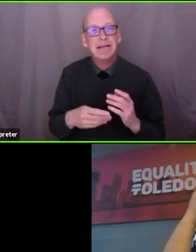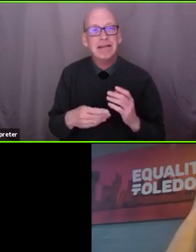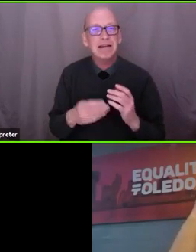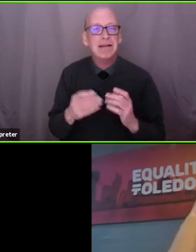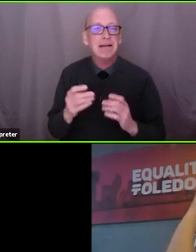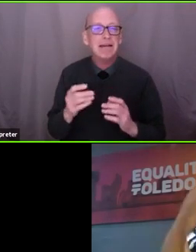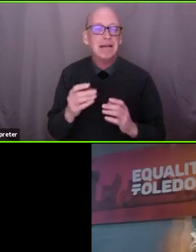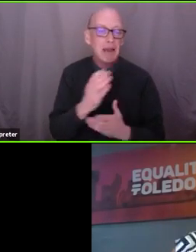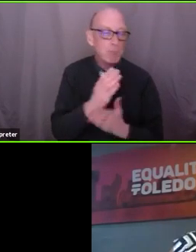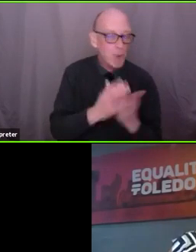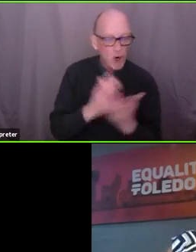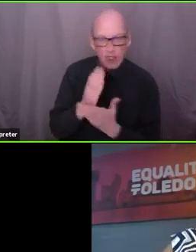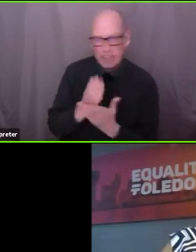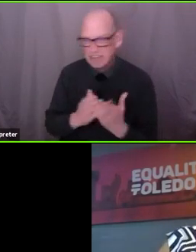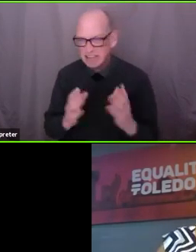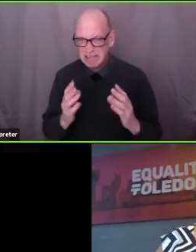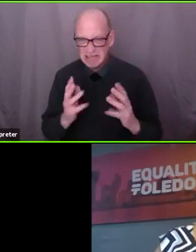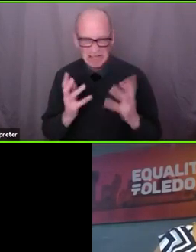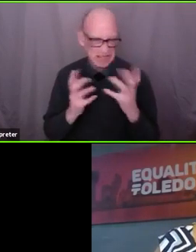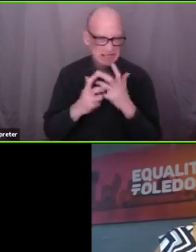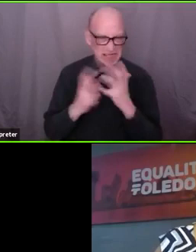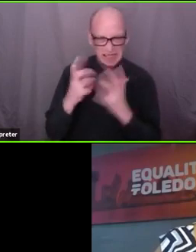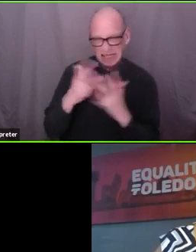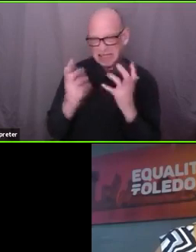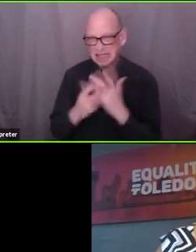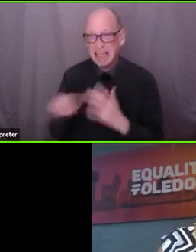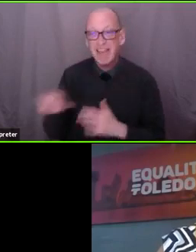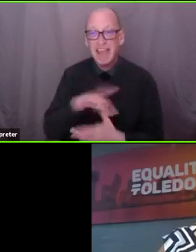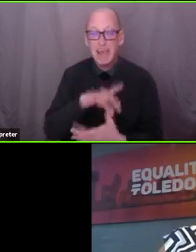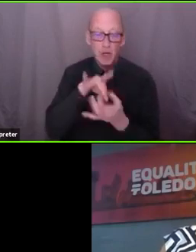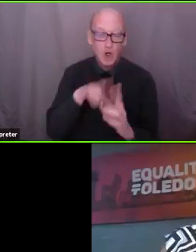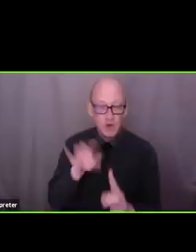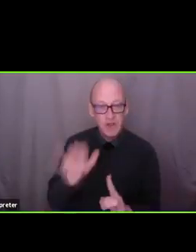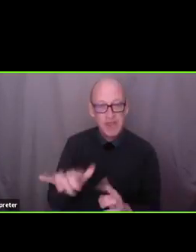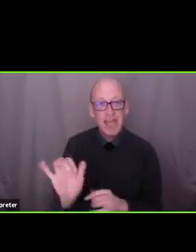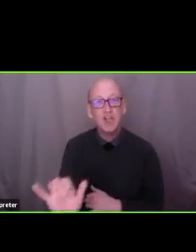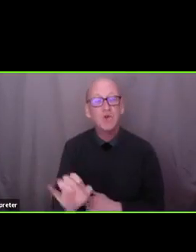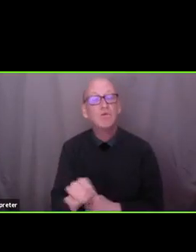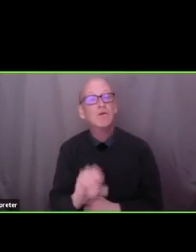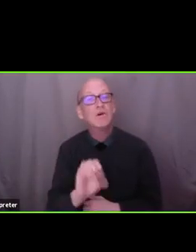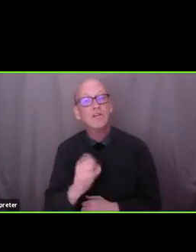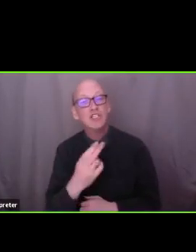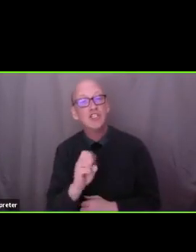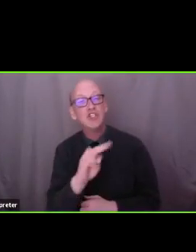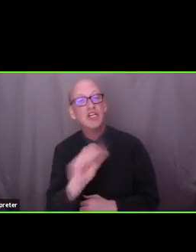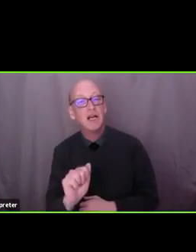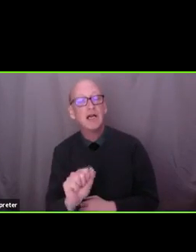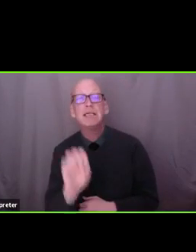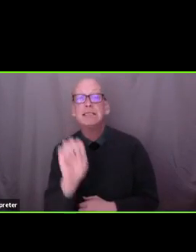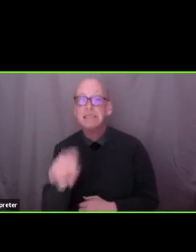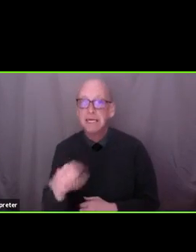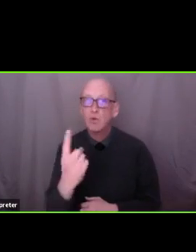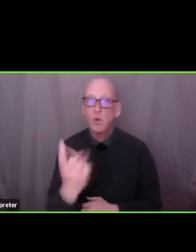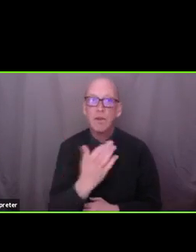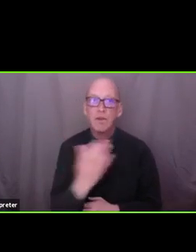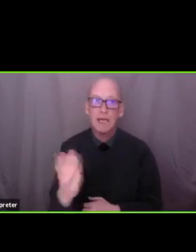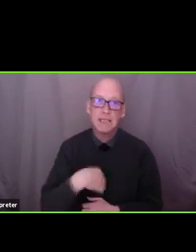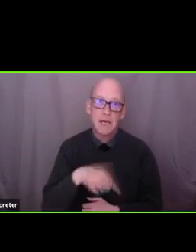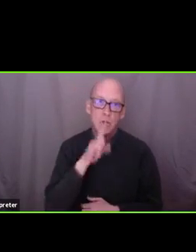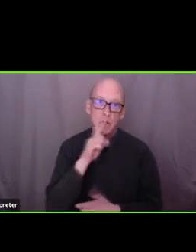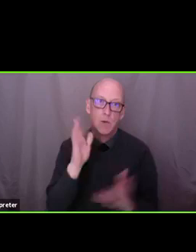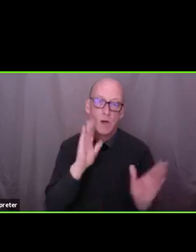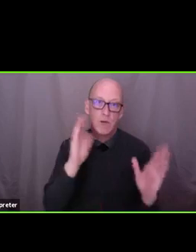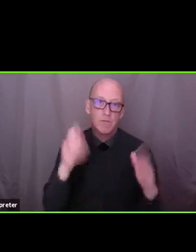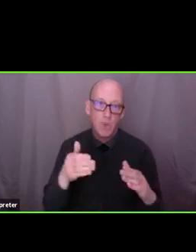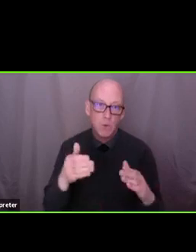pieces and parts that they belong to as well. Yeah, so one of the things that I really wanted to focus on as a